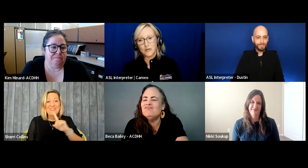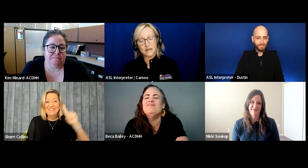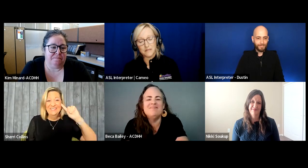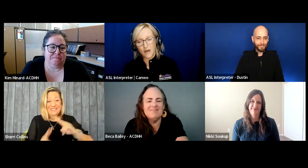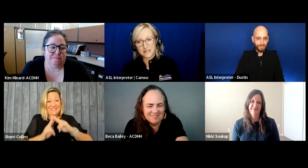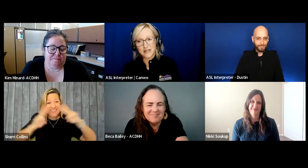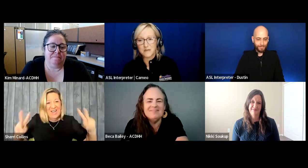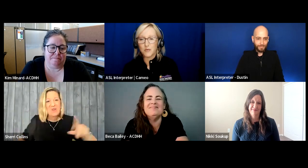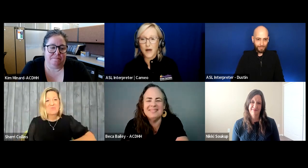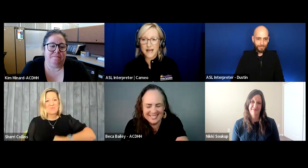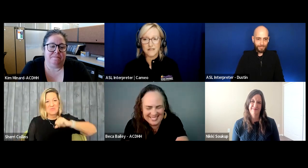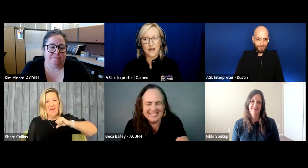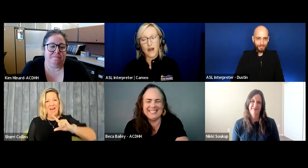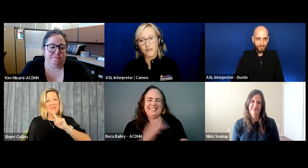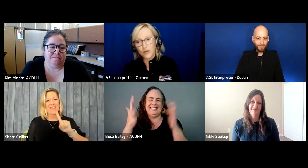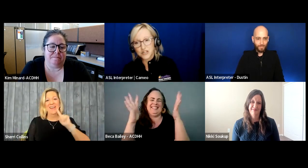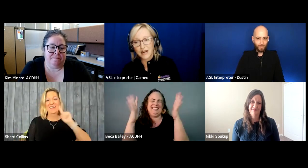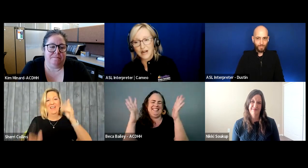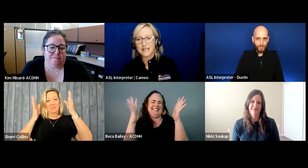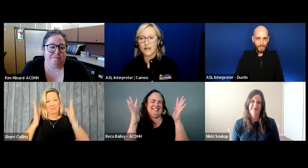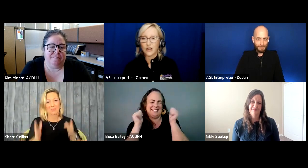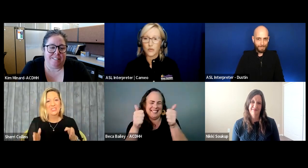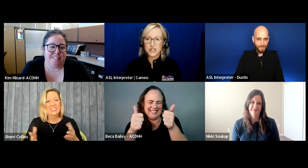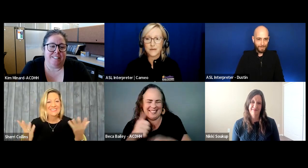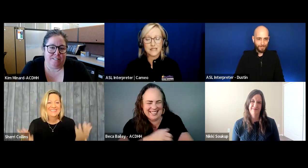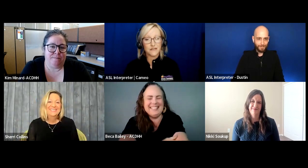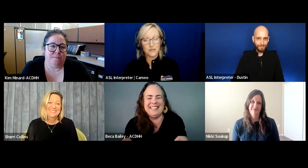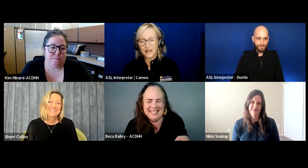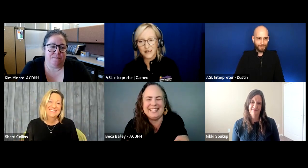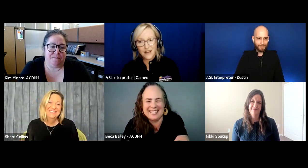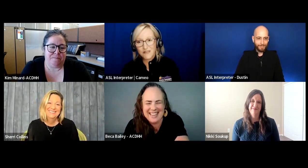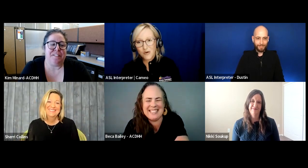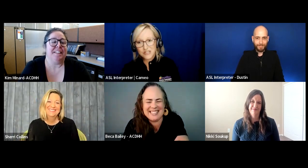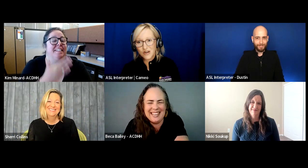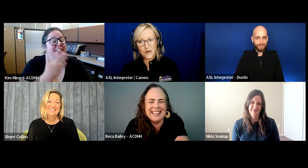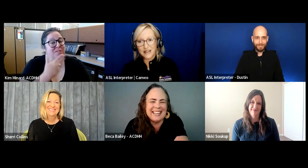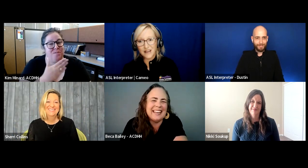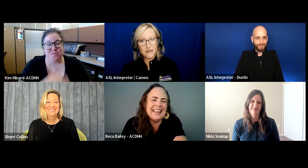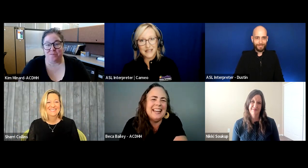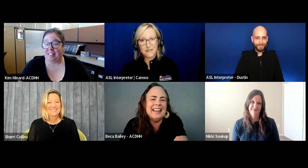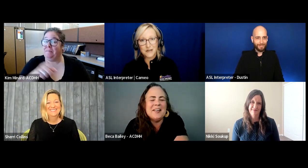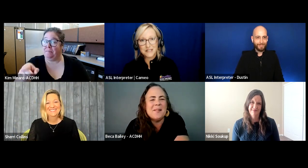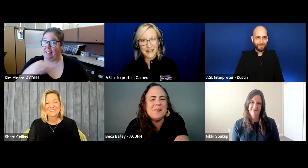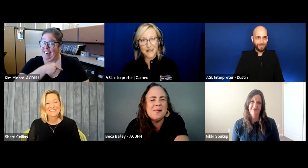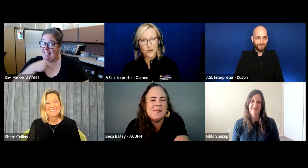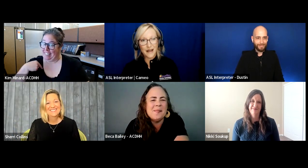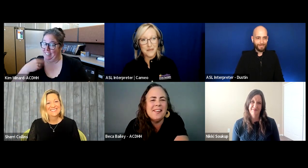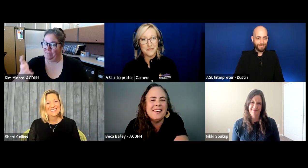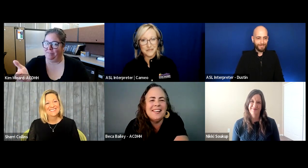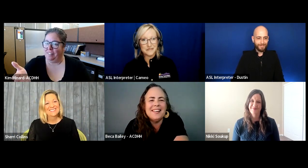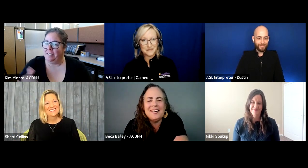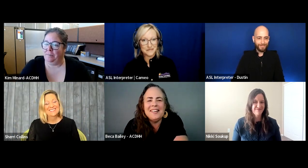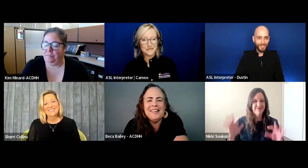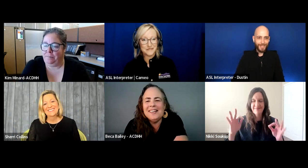You know, oftentimes people ask if I ever wish that I was hearing or wish that I was different. But of course, no, I love being a deaf person. I love who I